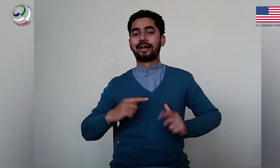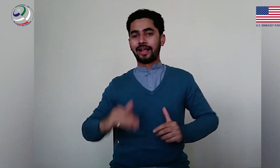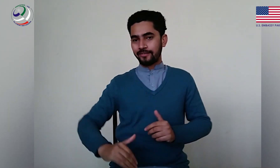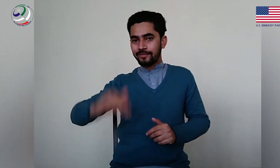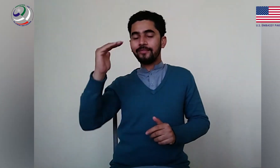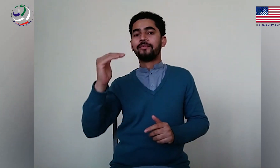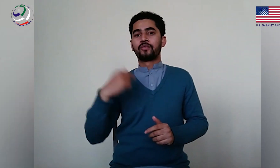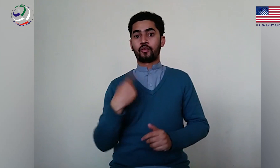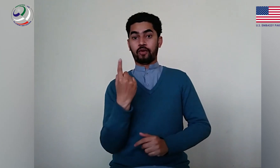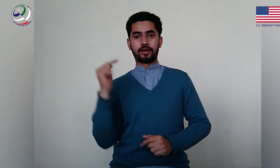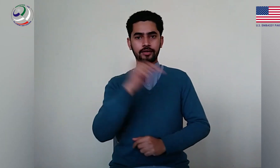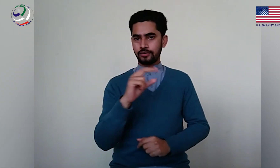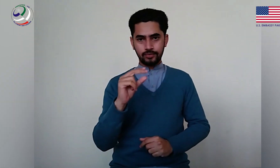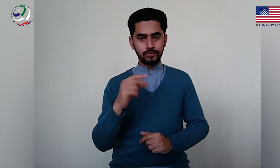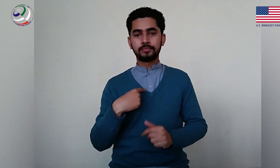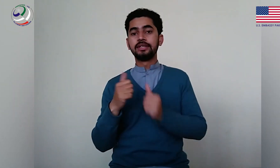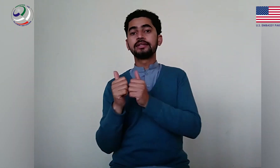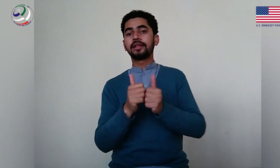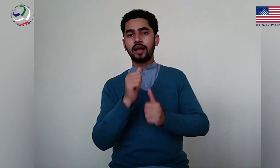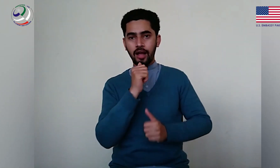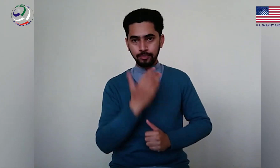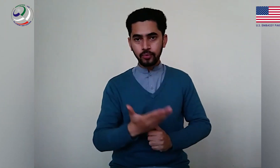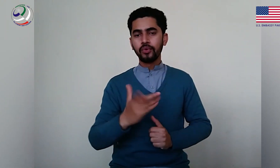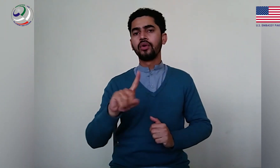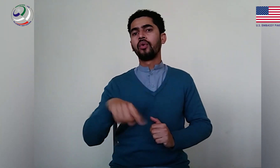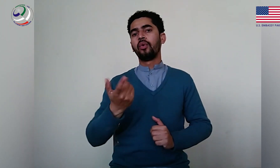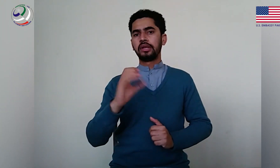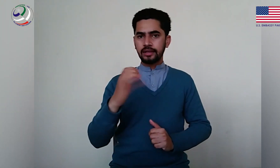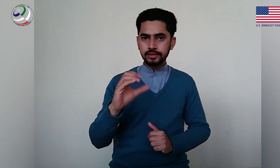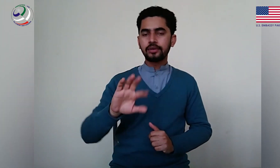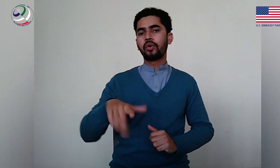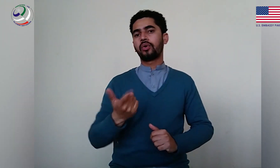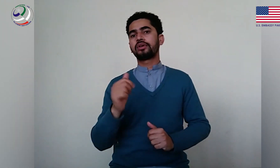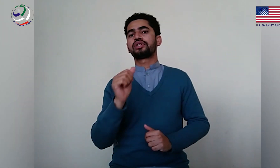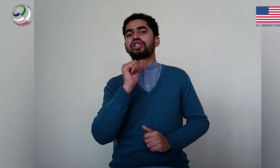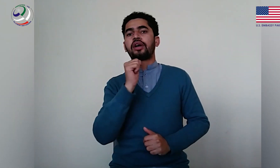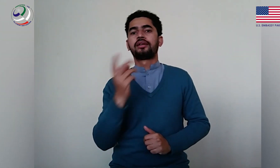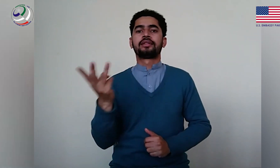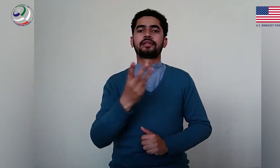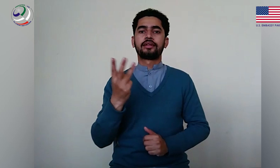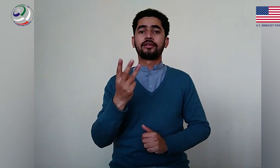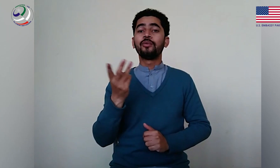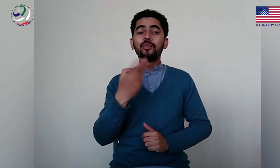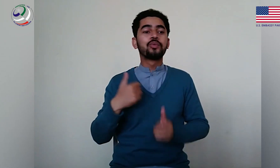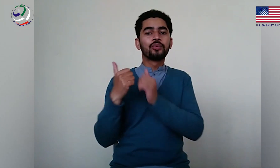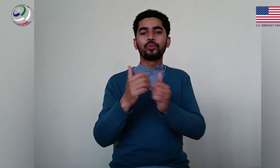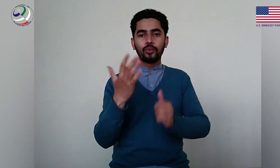Ever since I was a kid, I have never gone to the doctor by myself. I always go with my dad, my cousin,